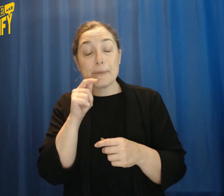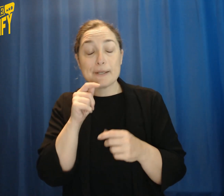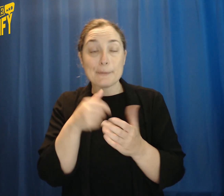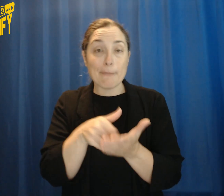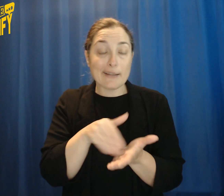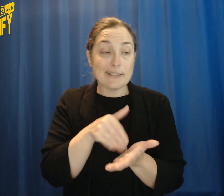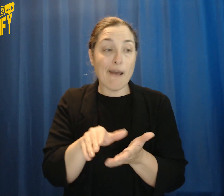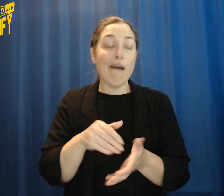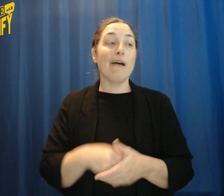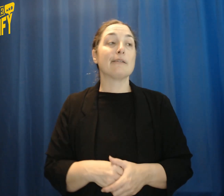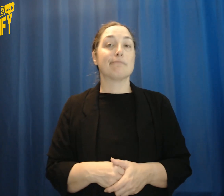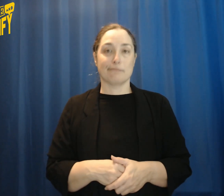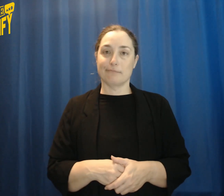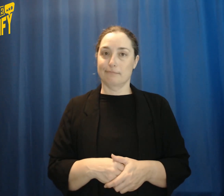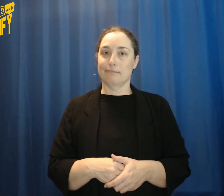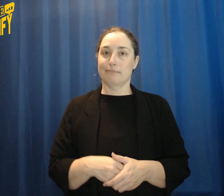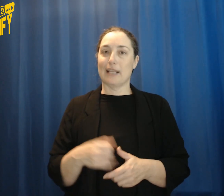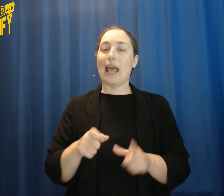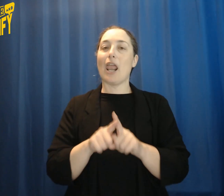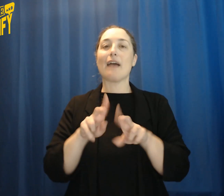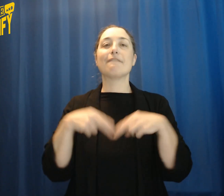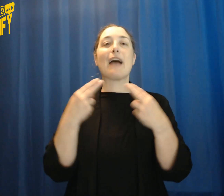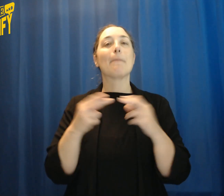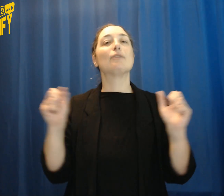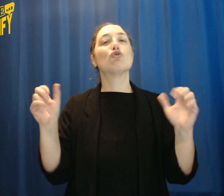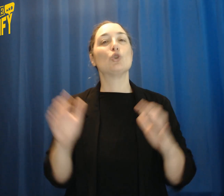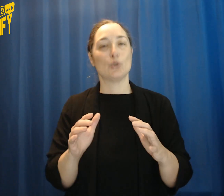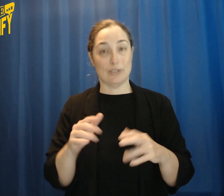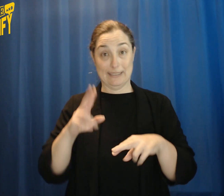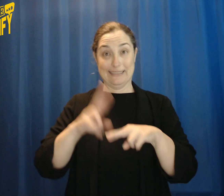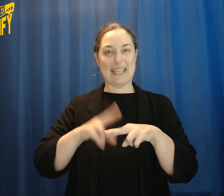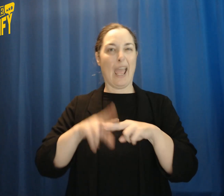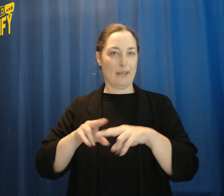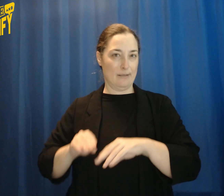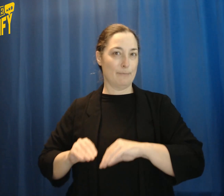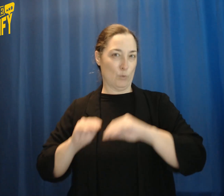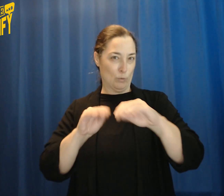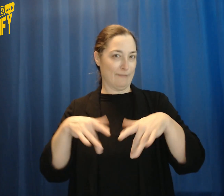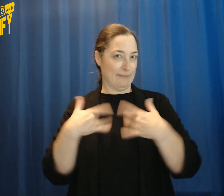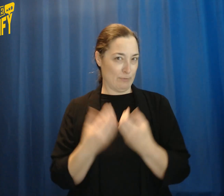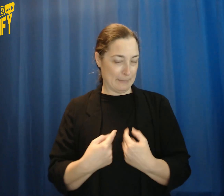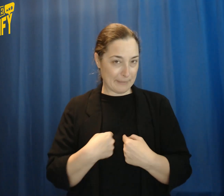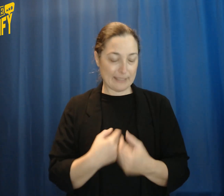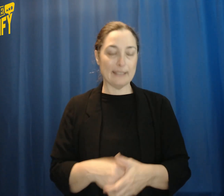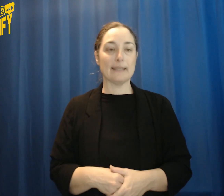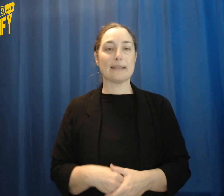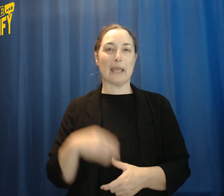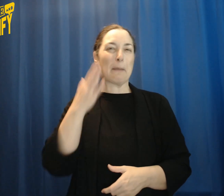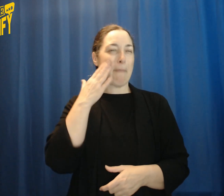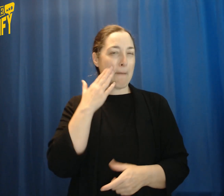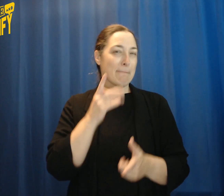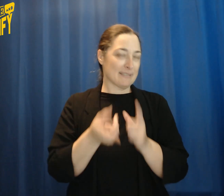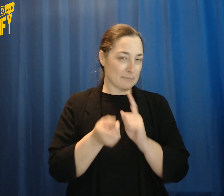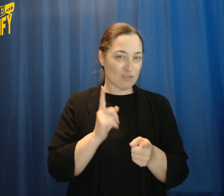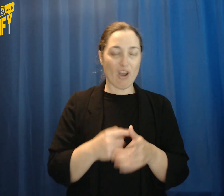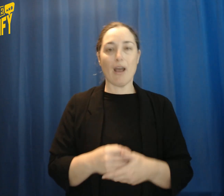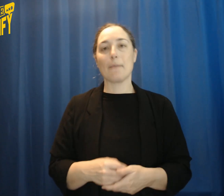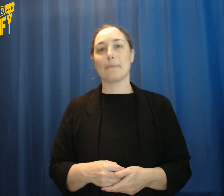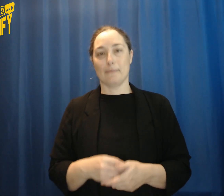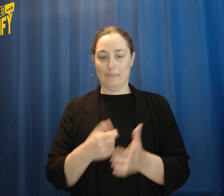ended up having a family reunion of sorts. Dad moved up and lived with me and then Mum would come and go and, we'd do the relish. We used to go